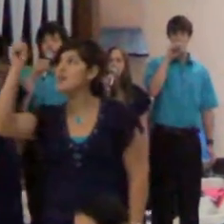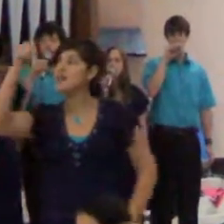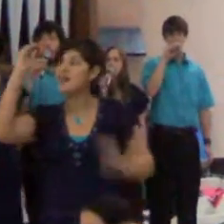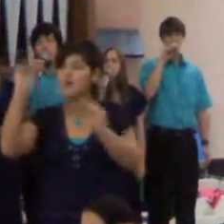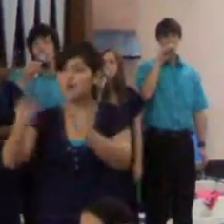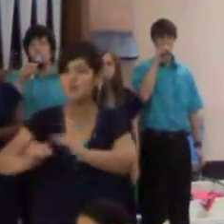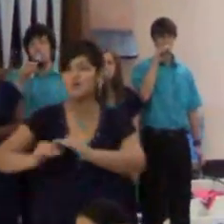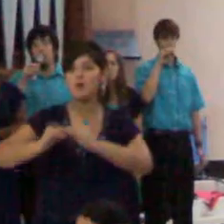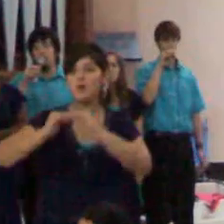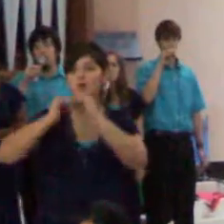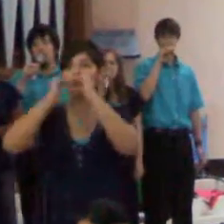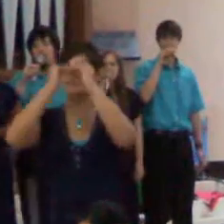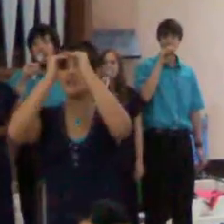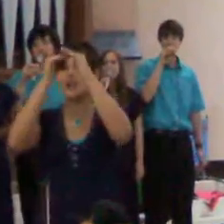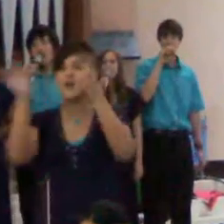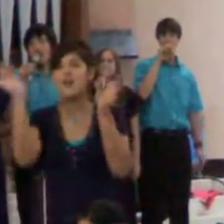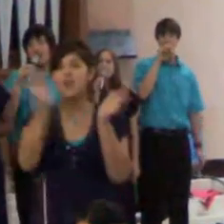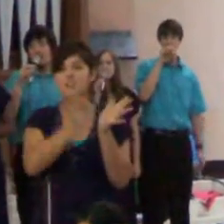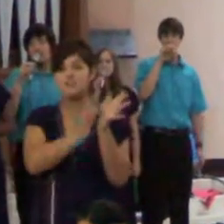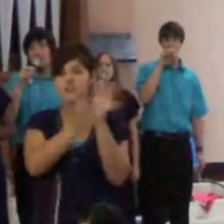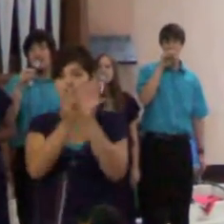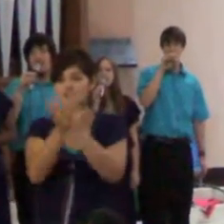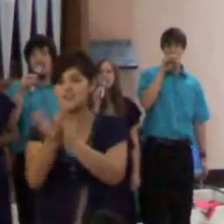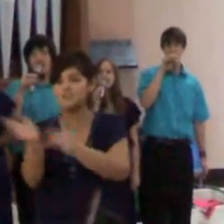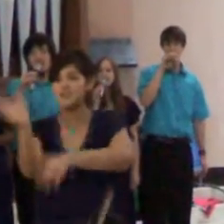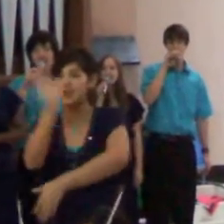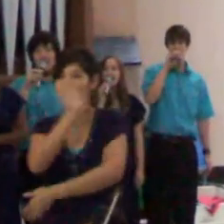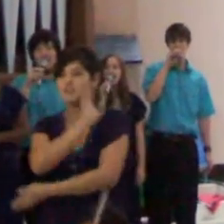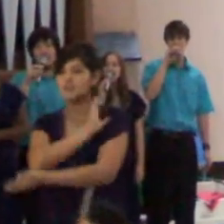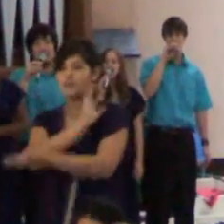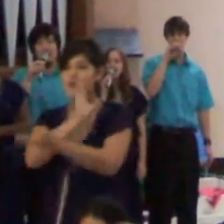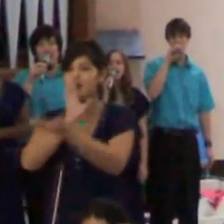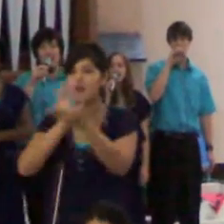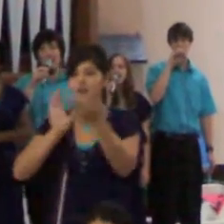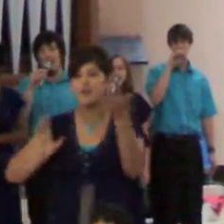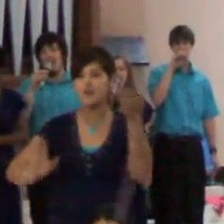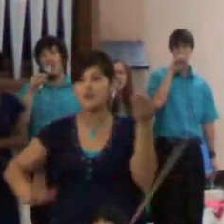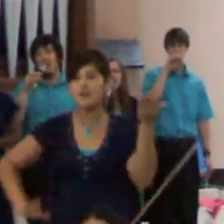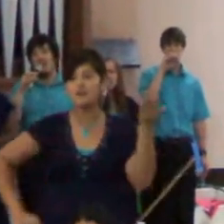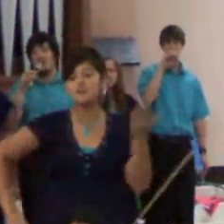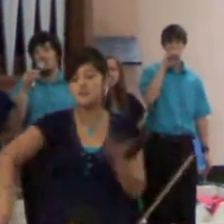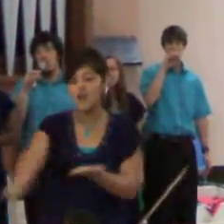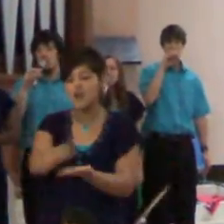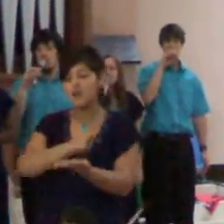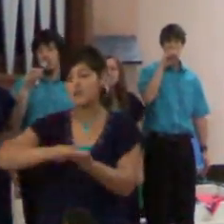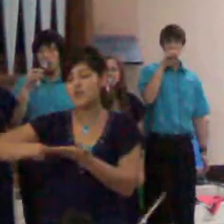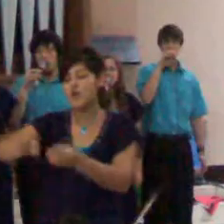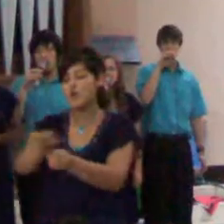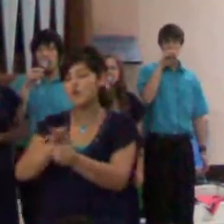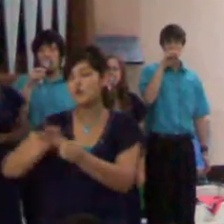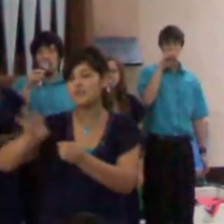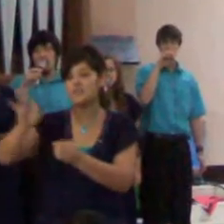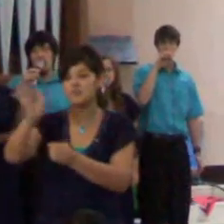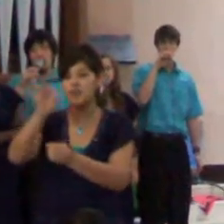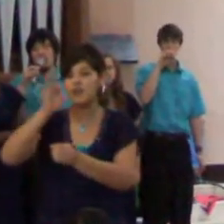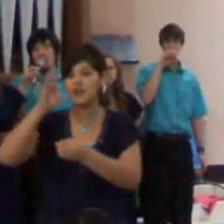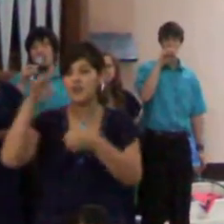you alone on the most Jesus Christ with the